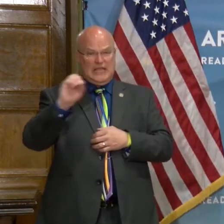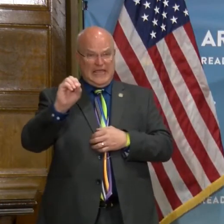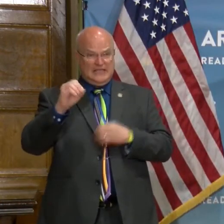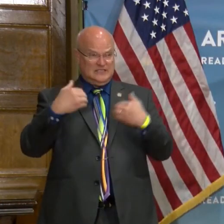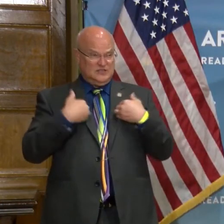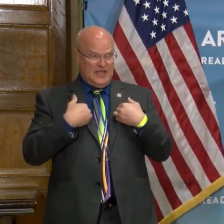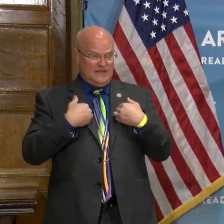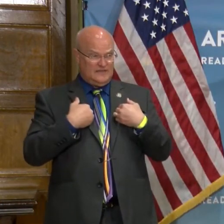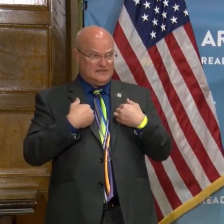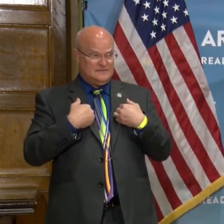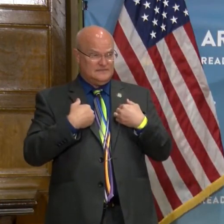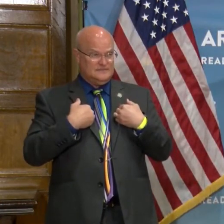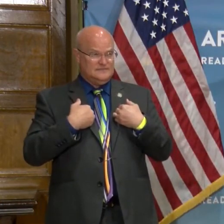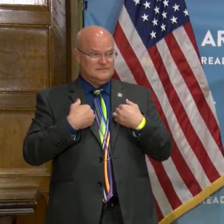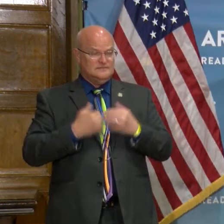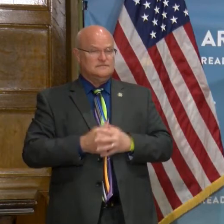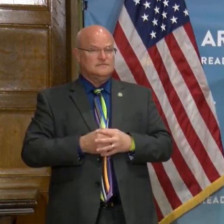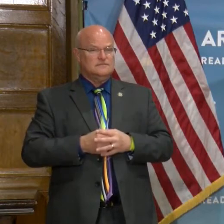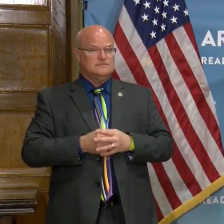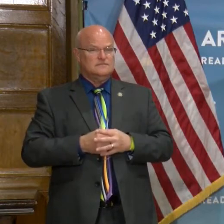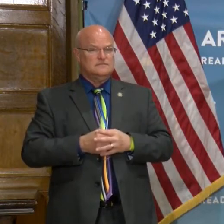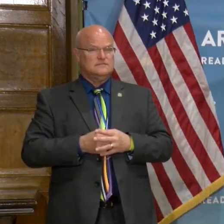county?